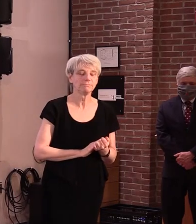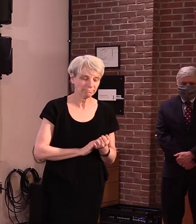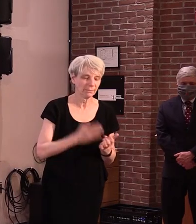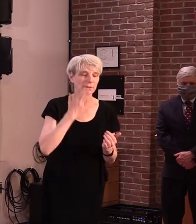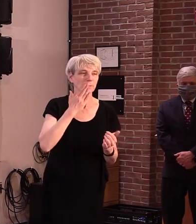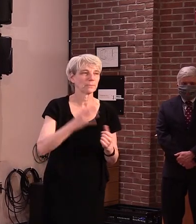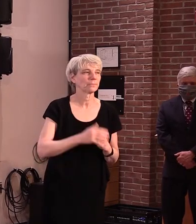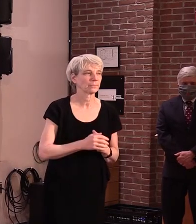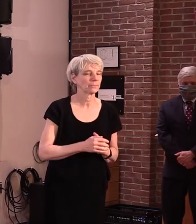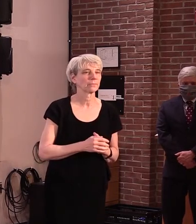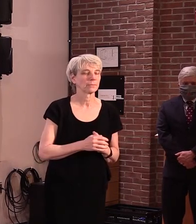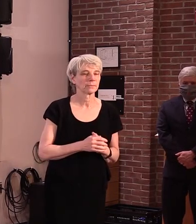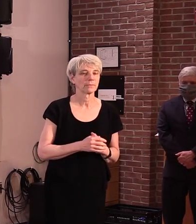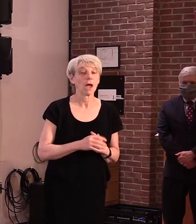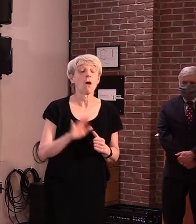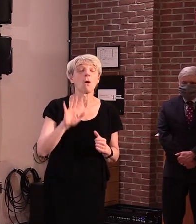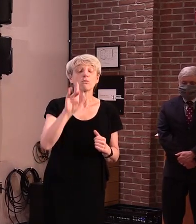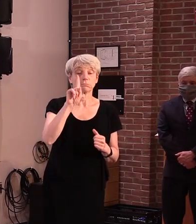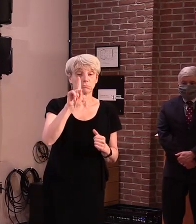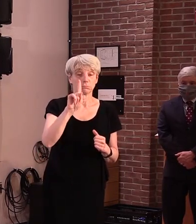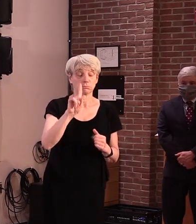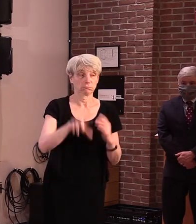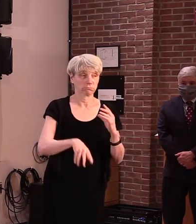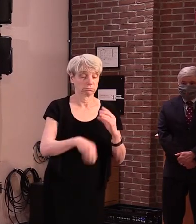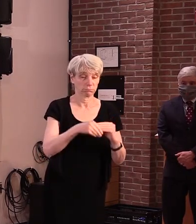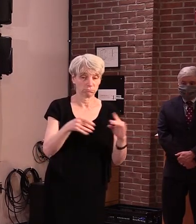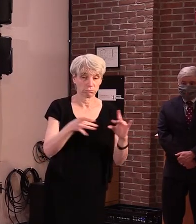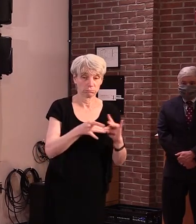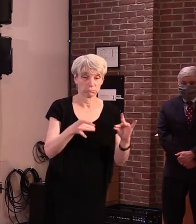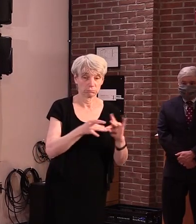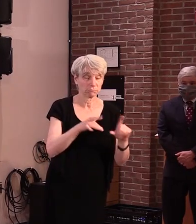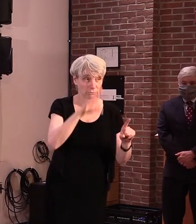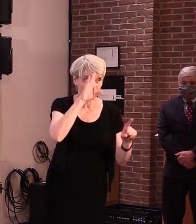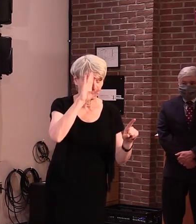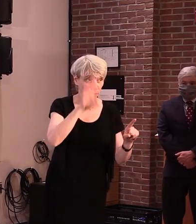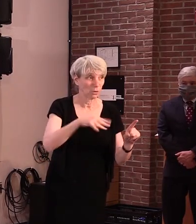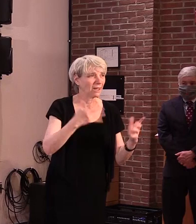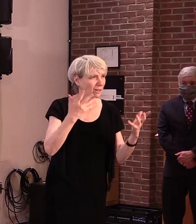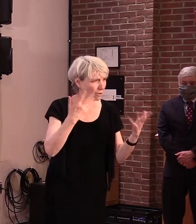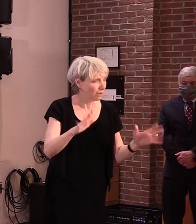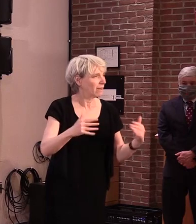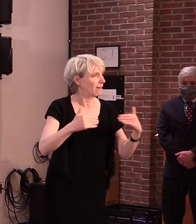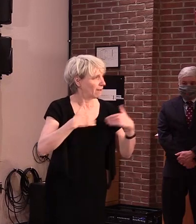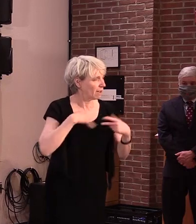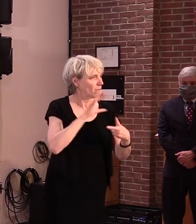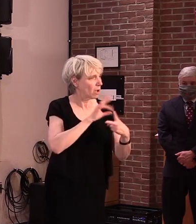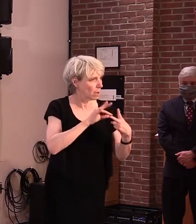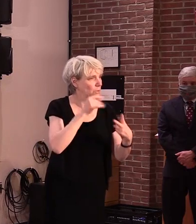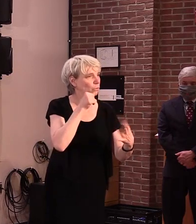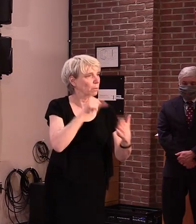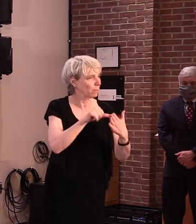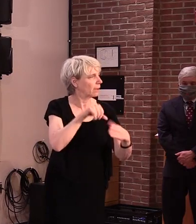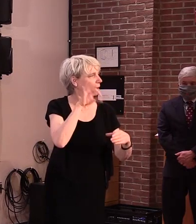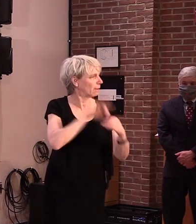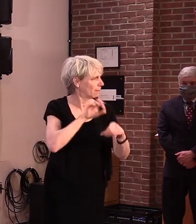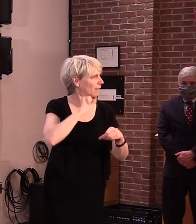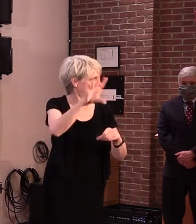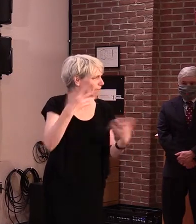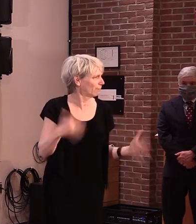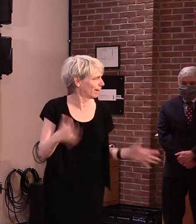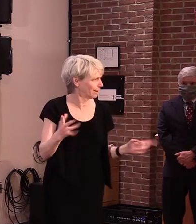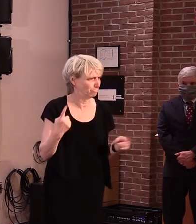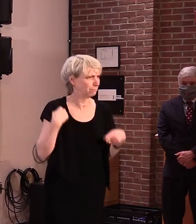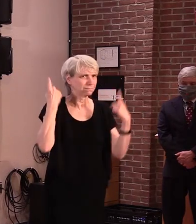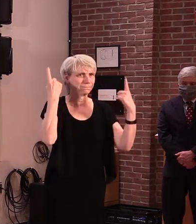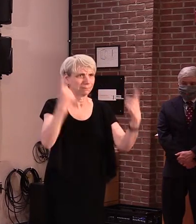Thank you. I would also remind everyone, we already have a mail-in ballot system that has been